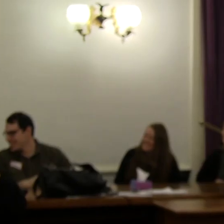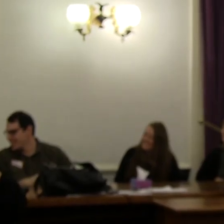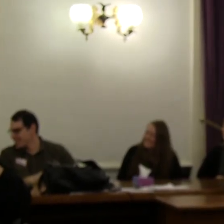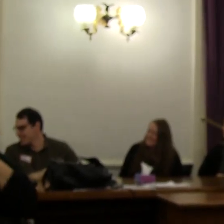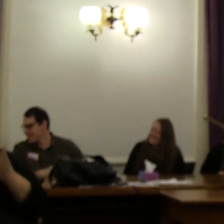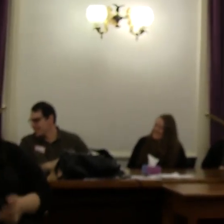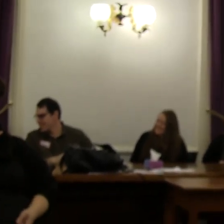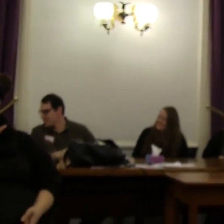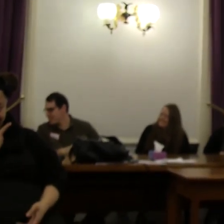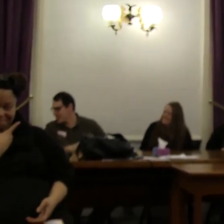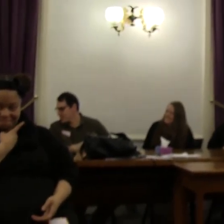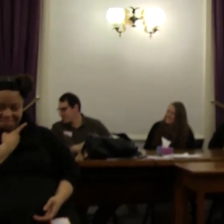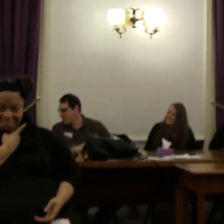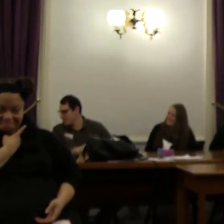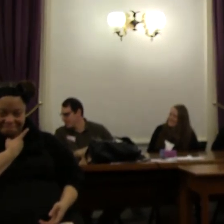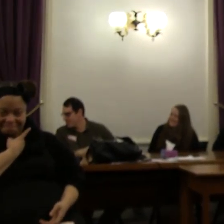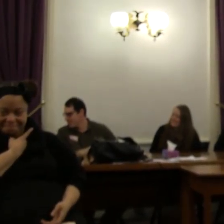welcome.